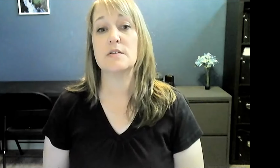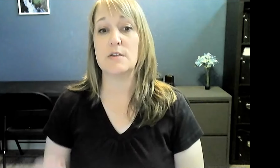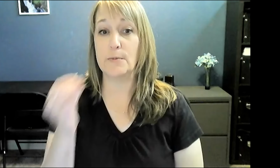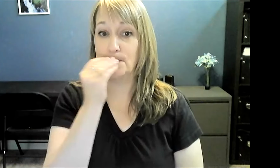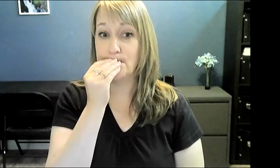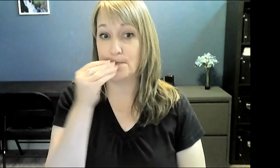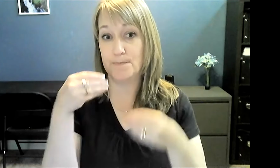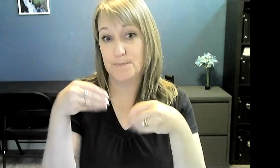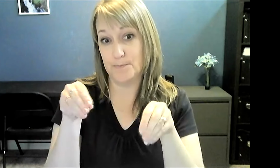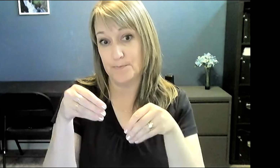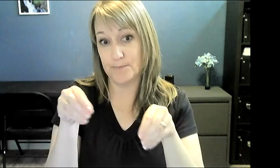So,